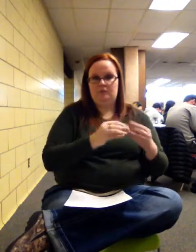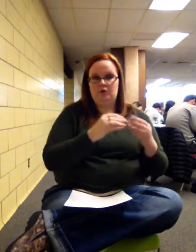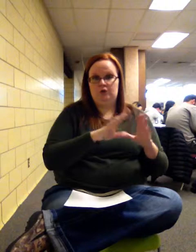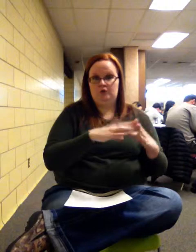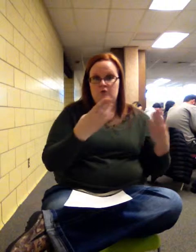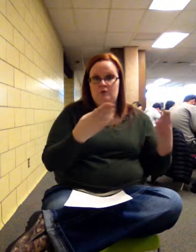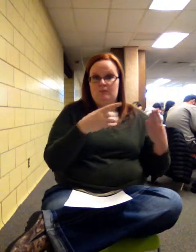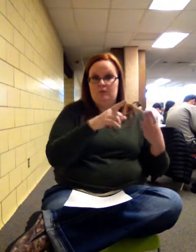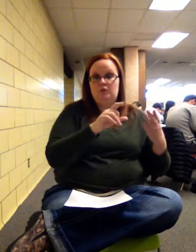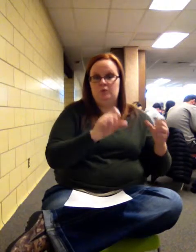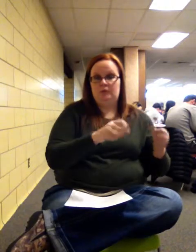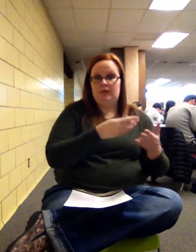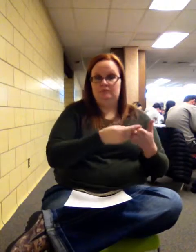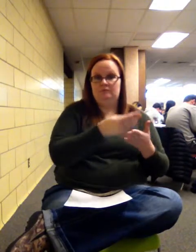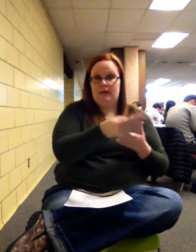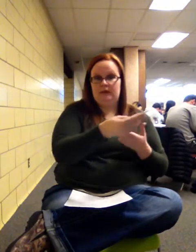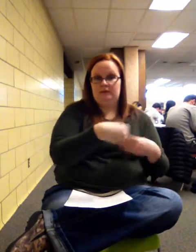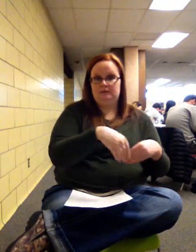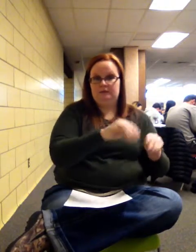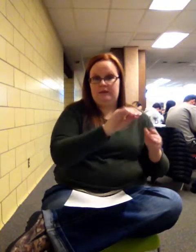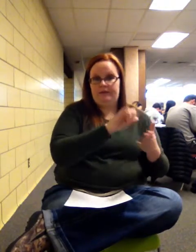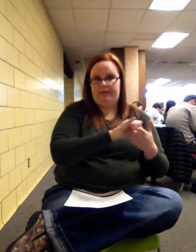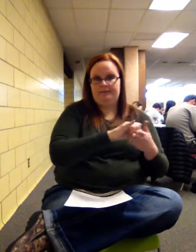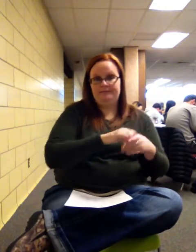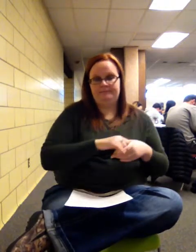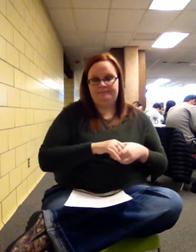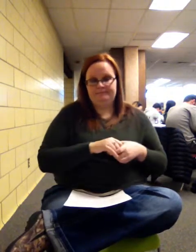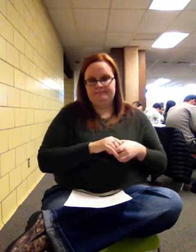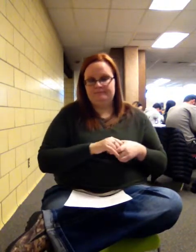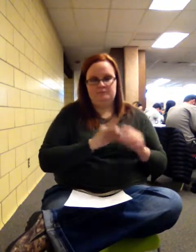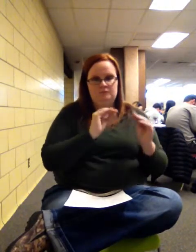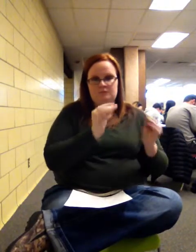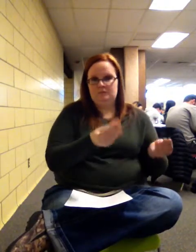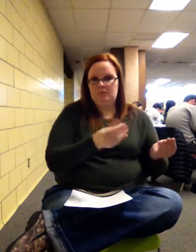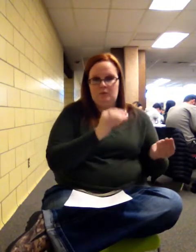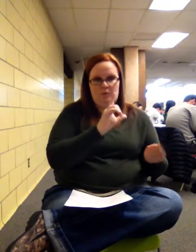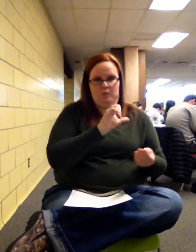you can buy and sell those Treasury securities. So there's not going to be any liquidity premium.